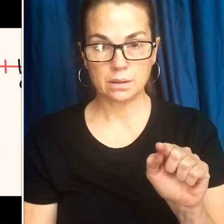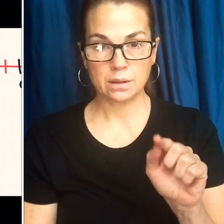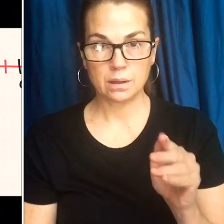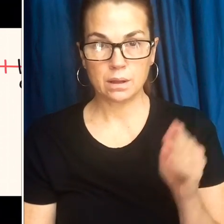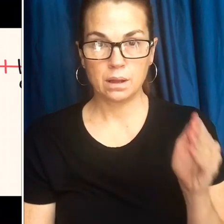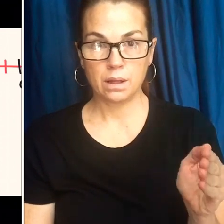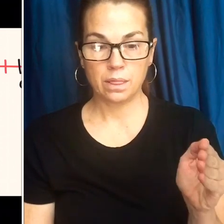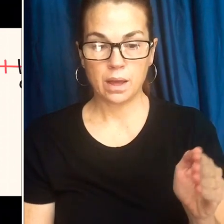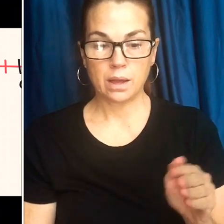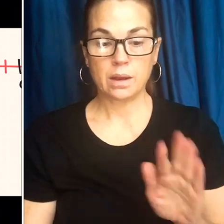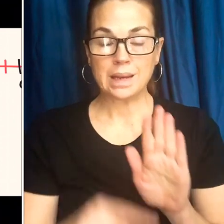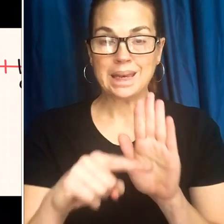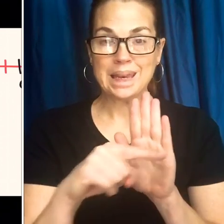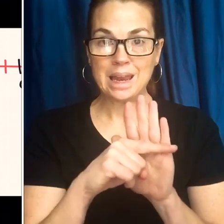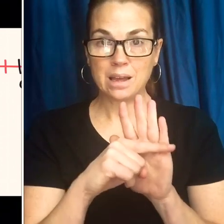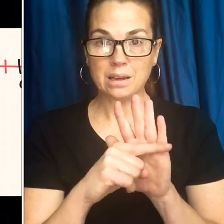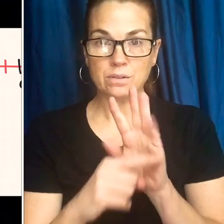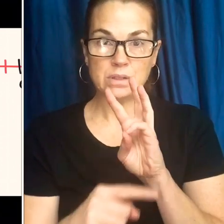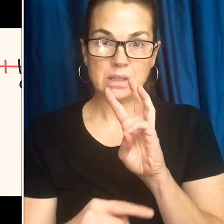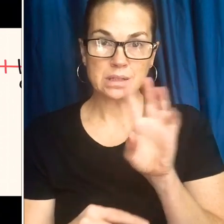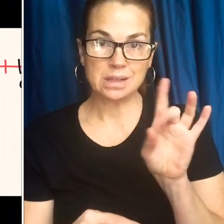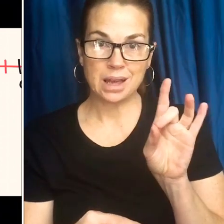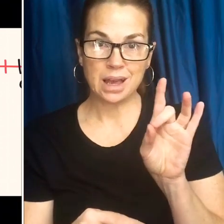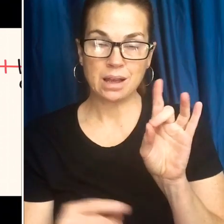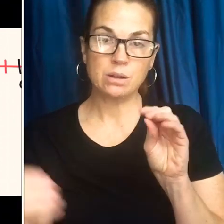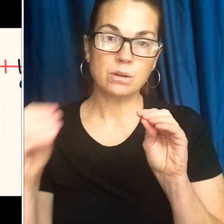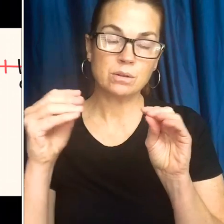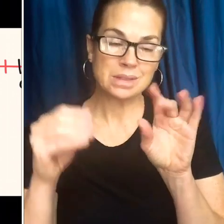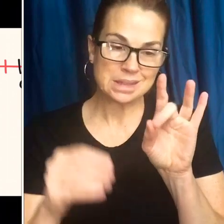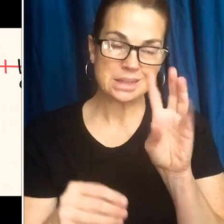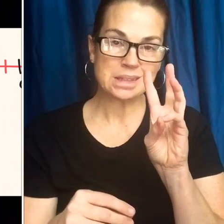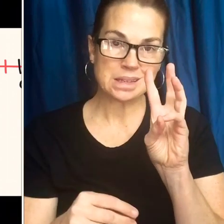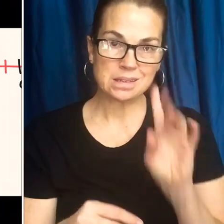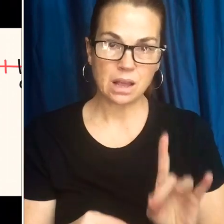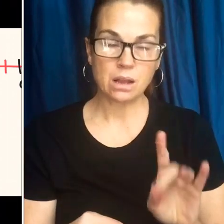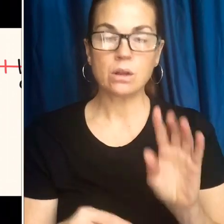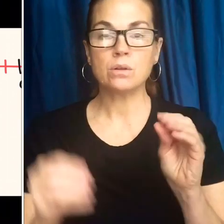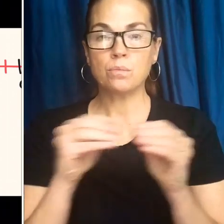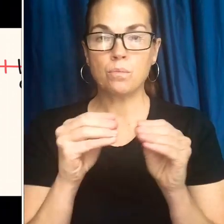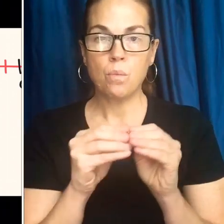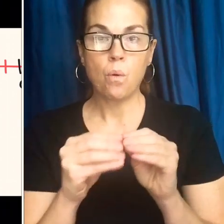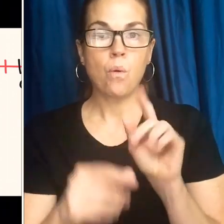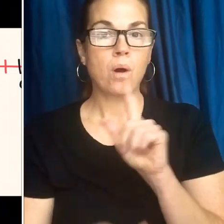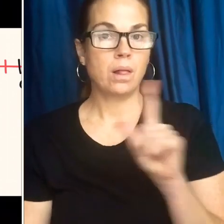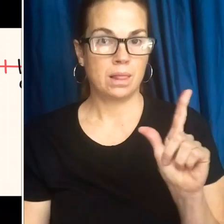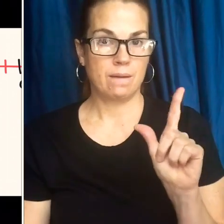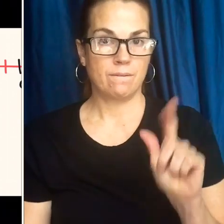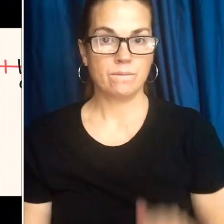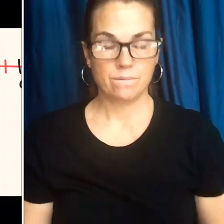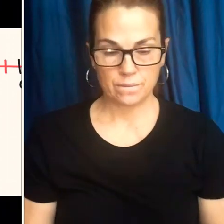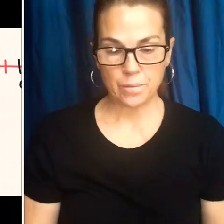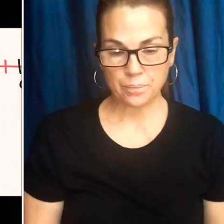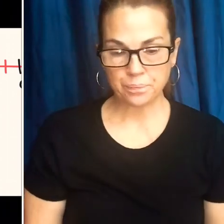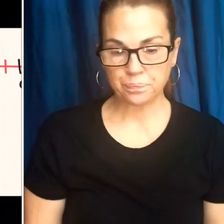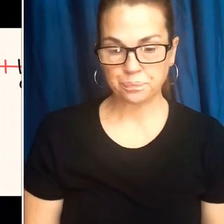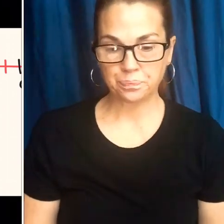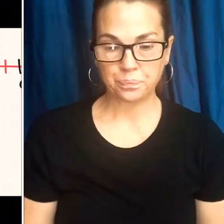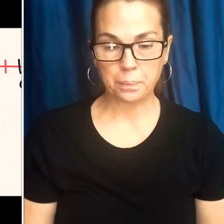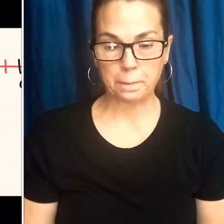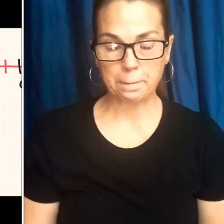the left. Negative 6/8 is left of negative 3/8 since it's